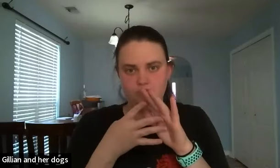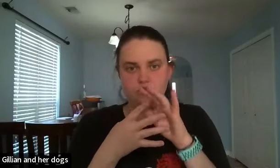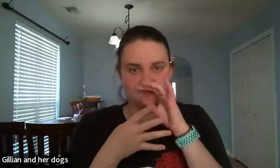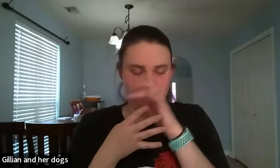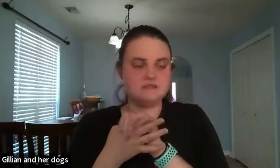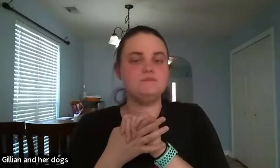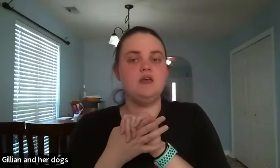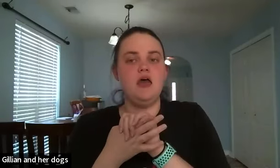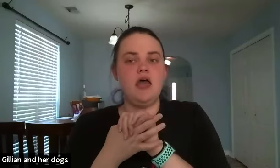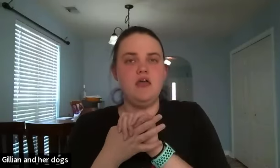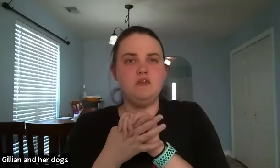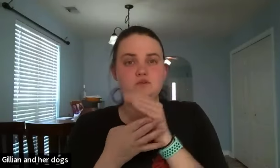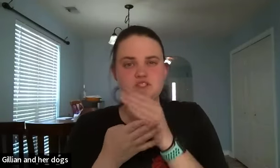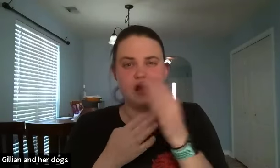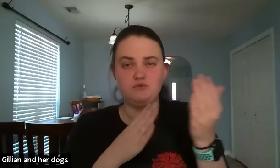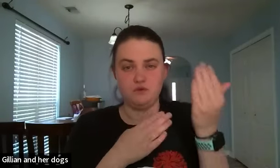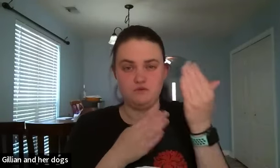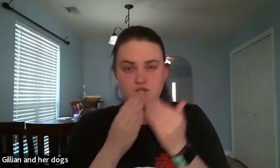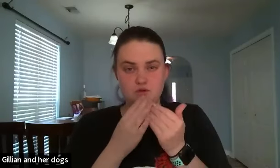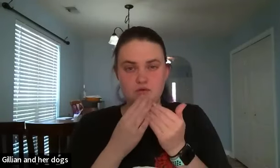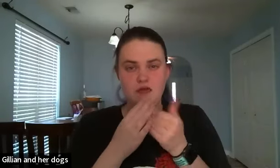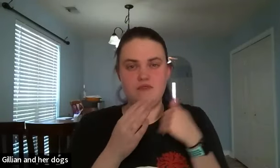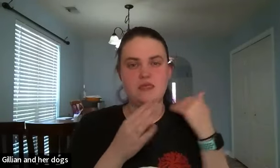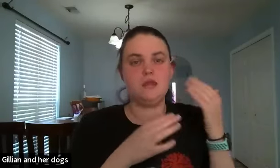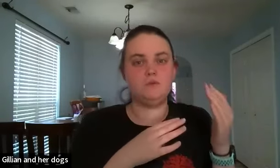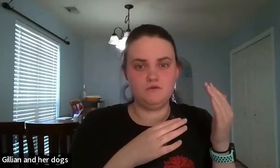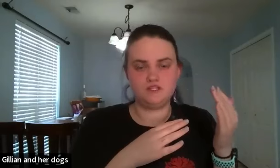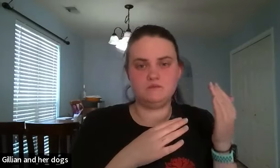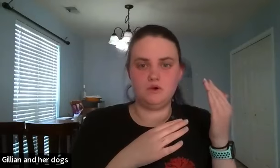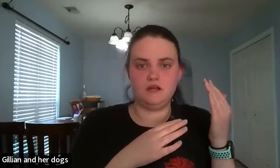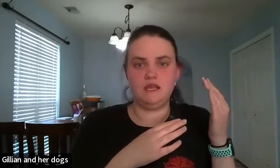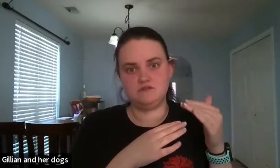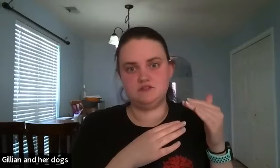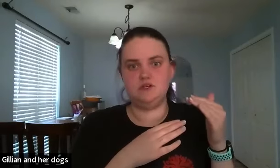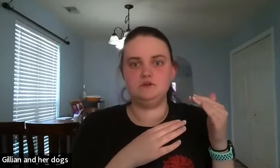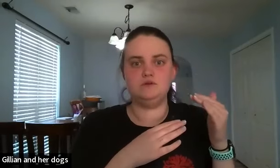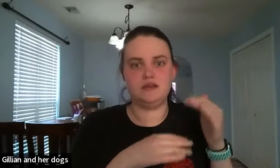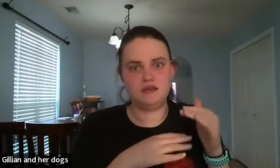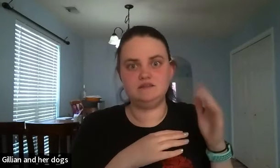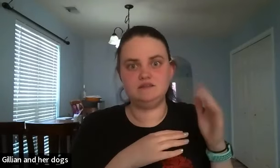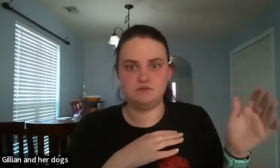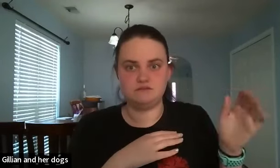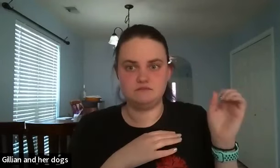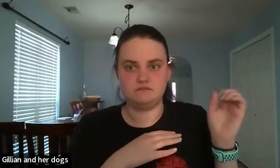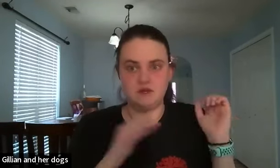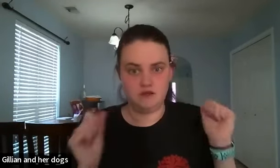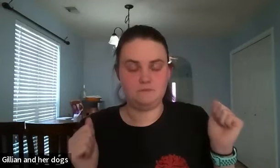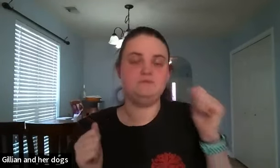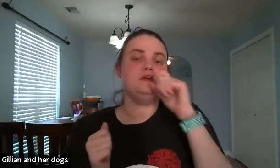those sort of things. And then we'll stop review. And then we'll move on to morning, afternoon, night, those. Okay.